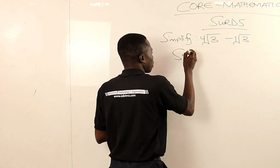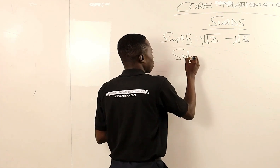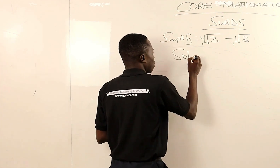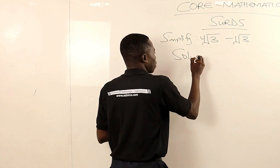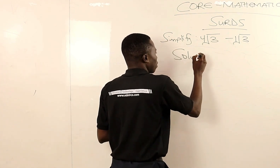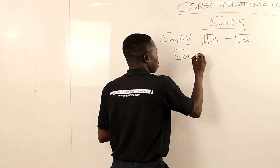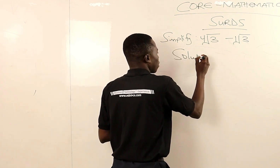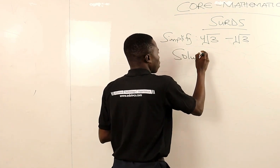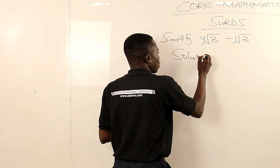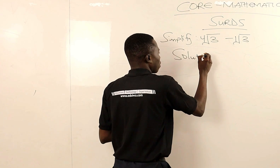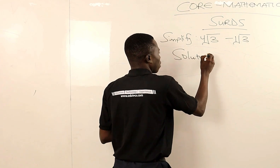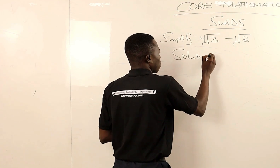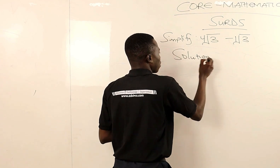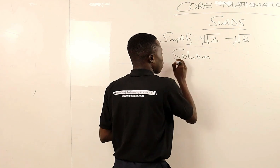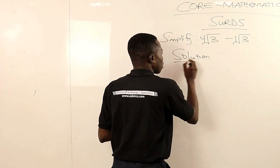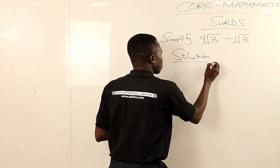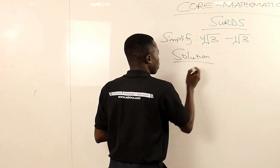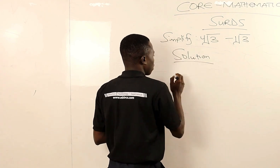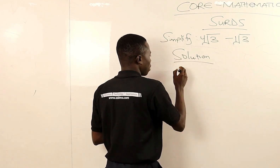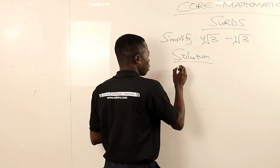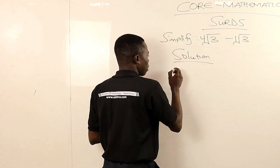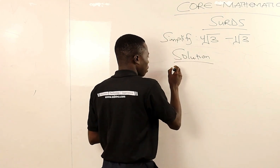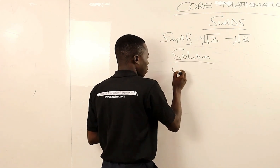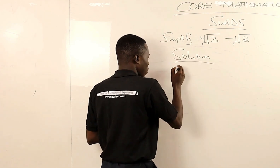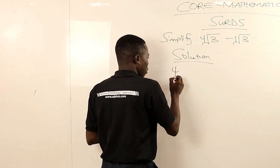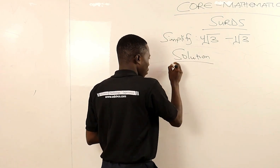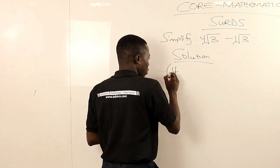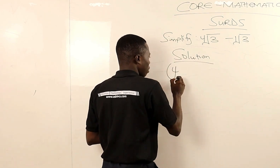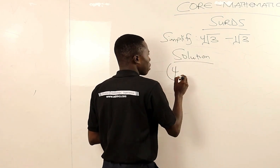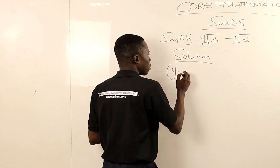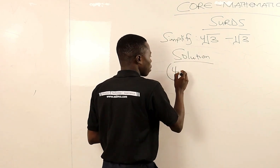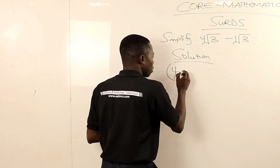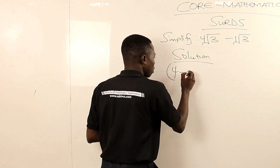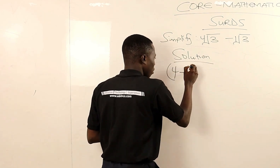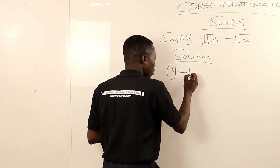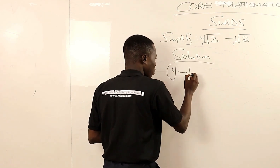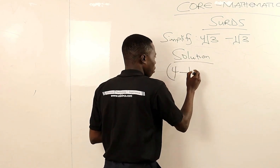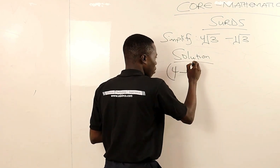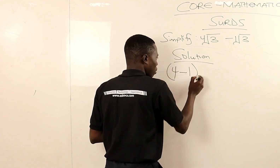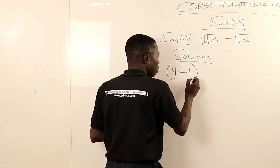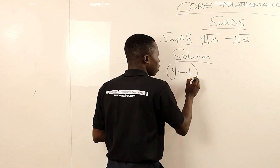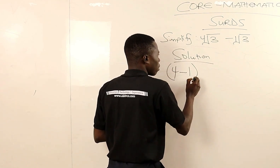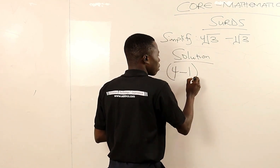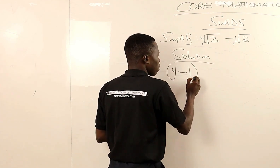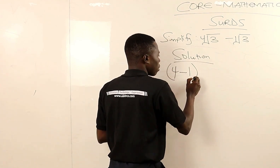let's express that on the board. So we are going to have in one bracket 4 minus